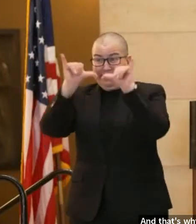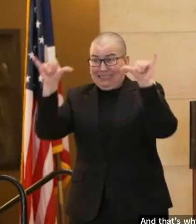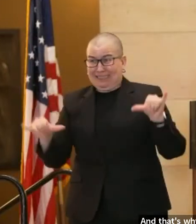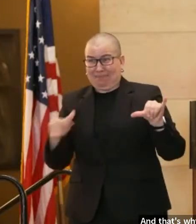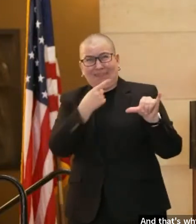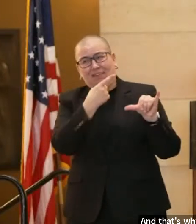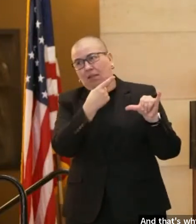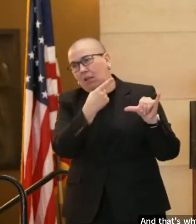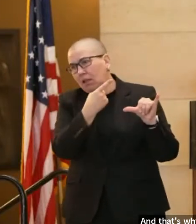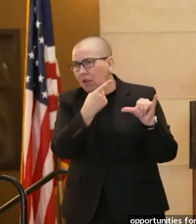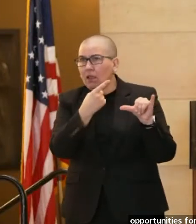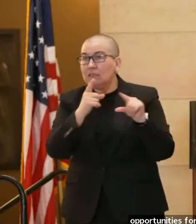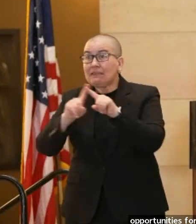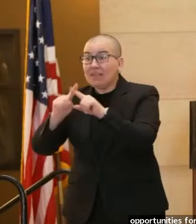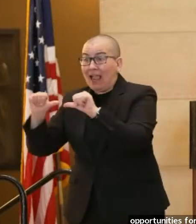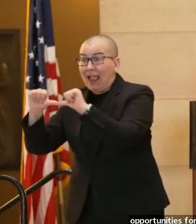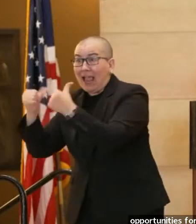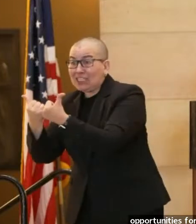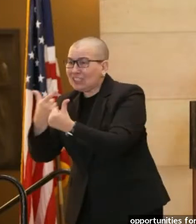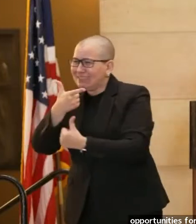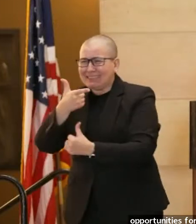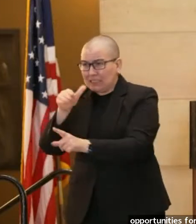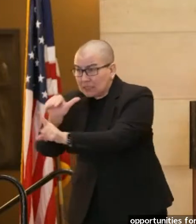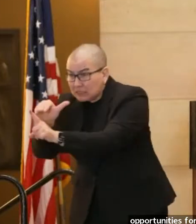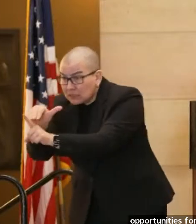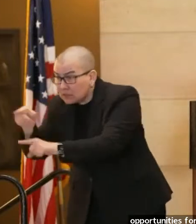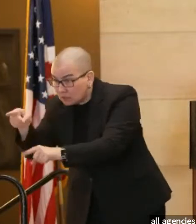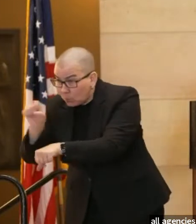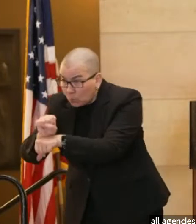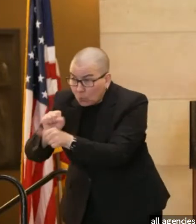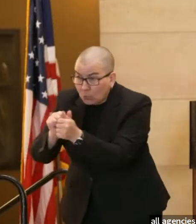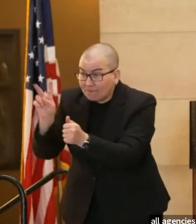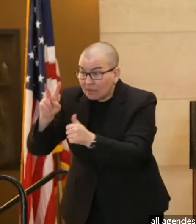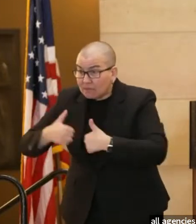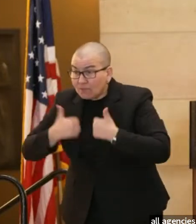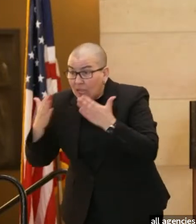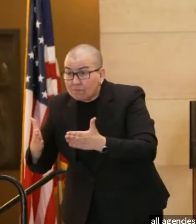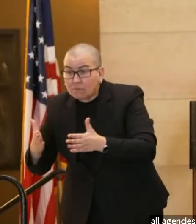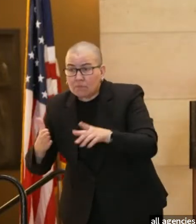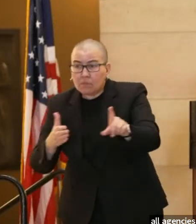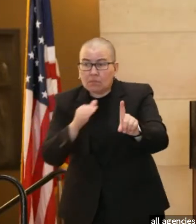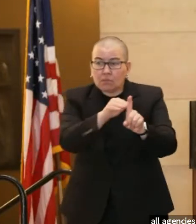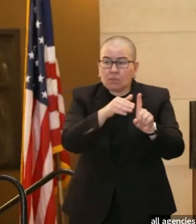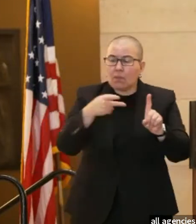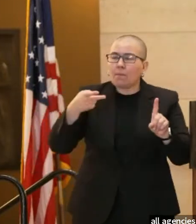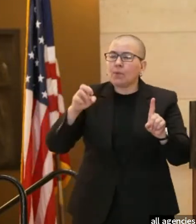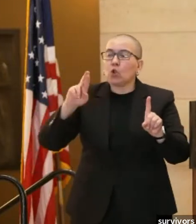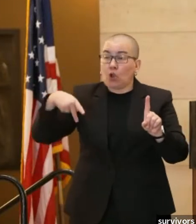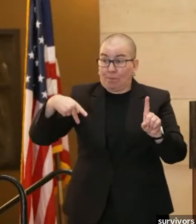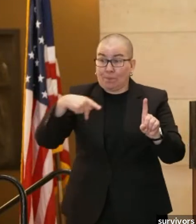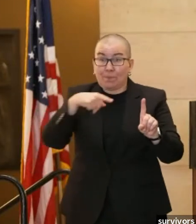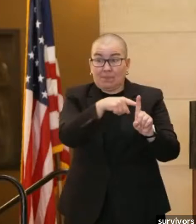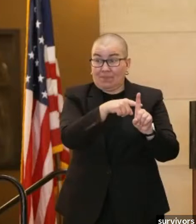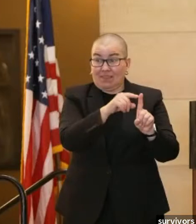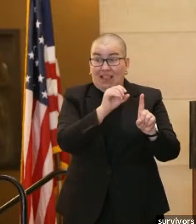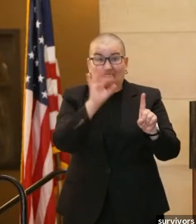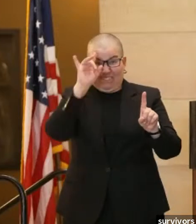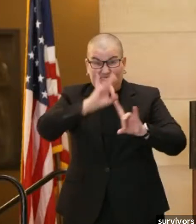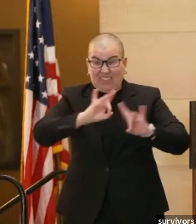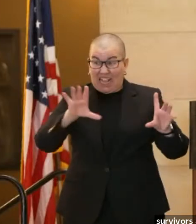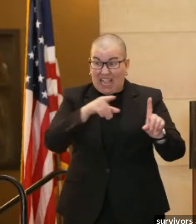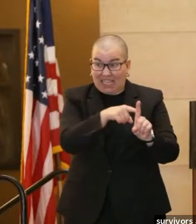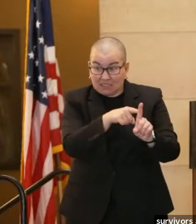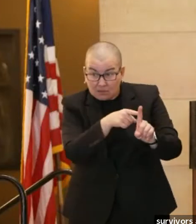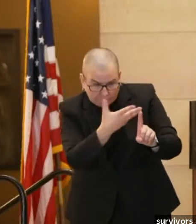agencies that work directly with victims or survivors and the perpetrators of violence. I'm proud, as you heard Commissioner Jacobson talk